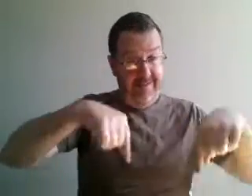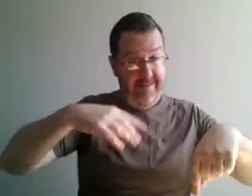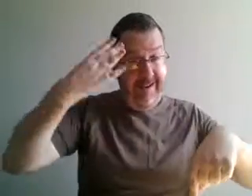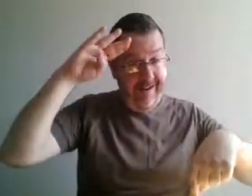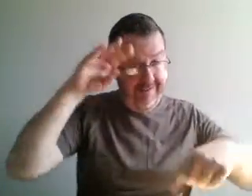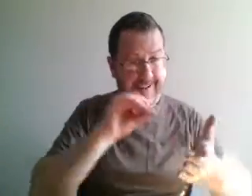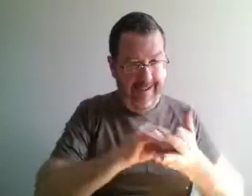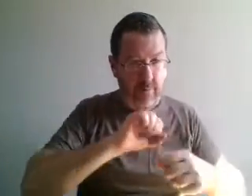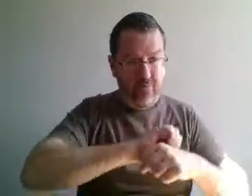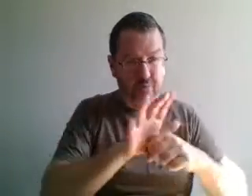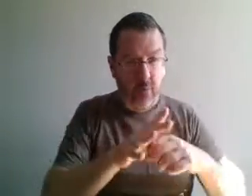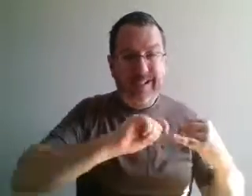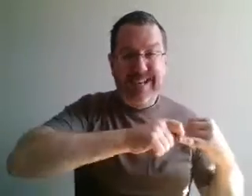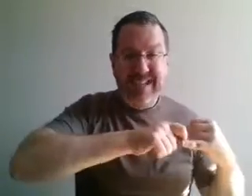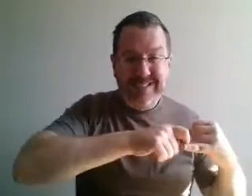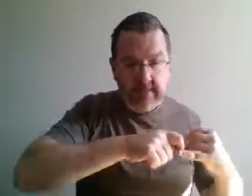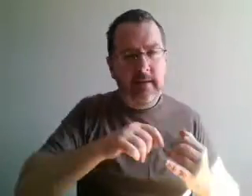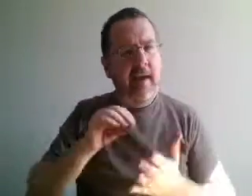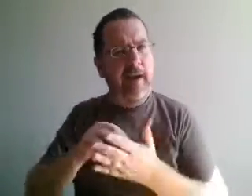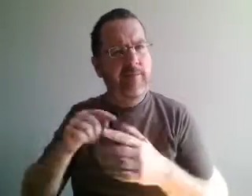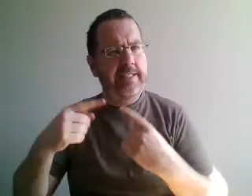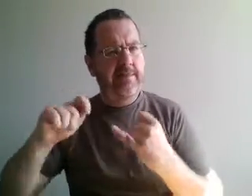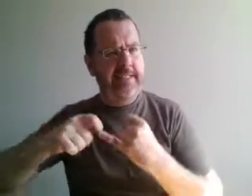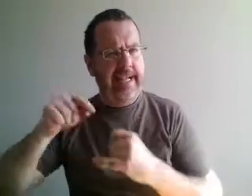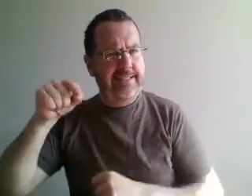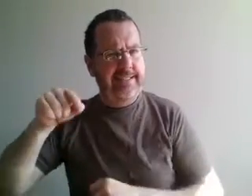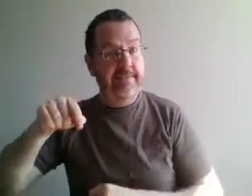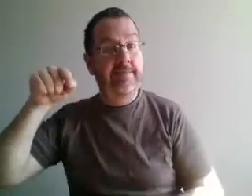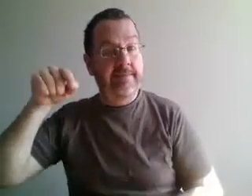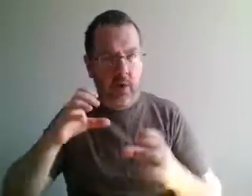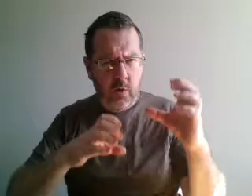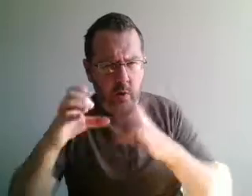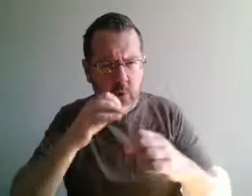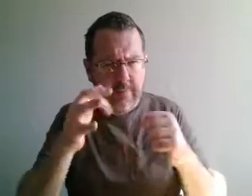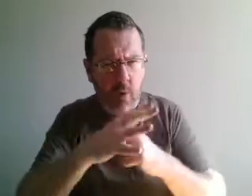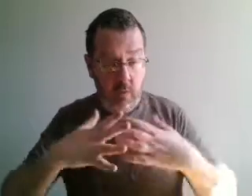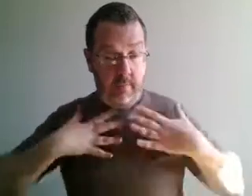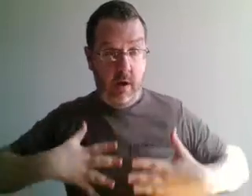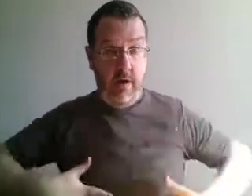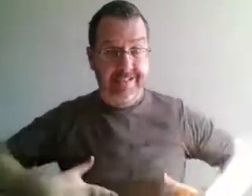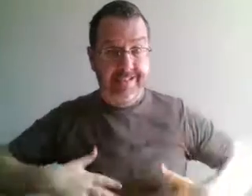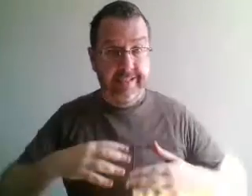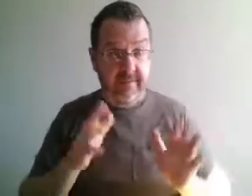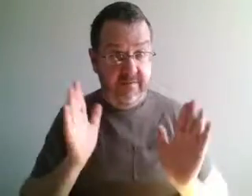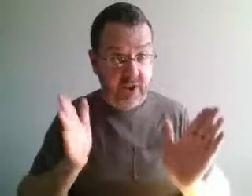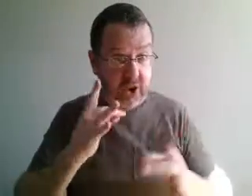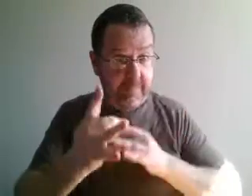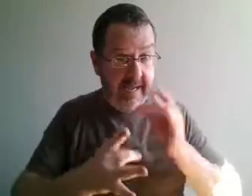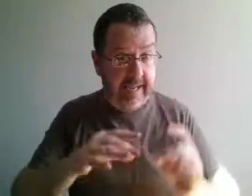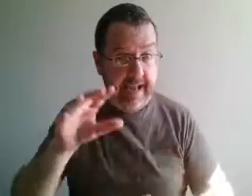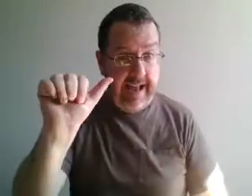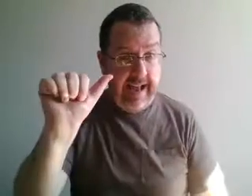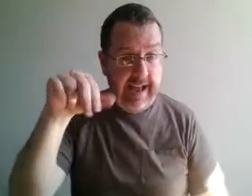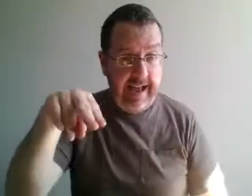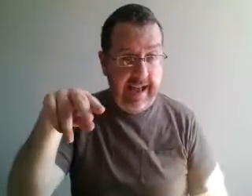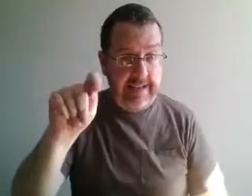It's looking for antibodies that the body produces against the virus. So those tests will be more